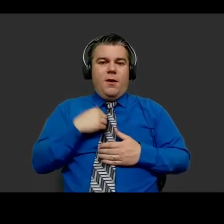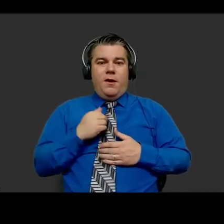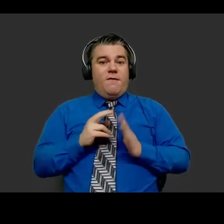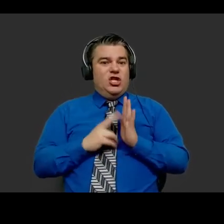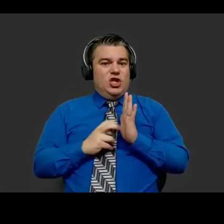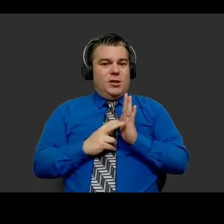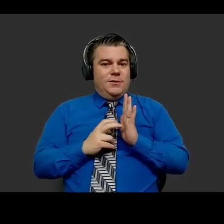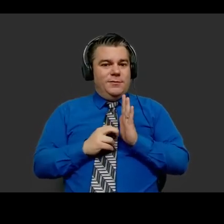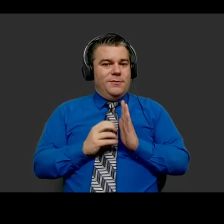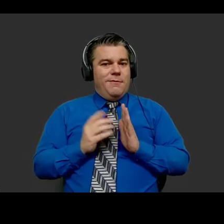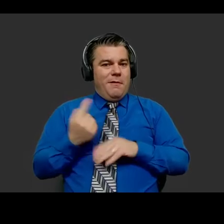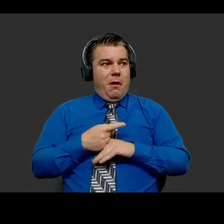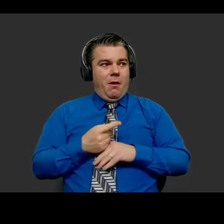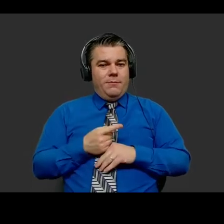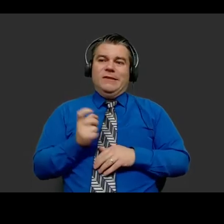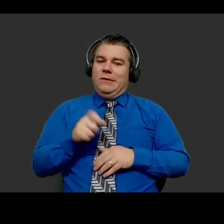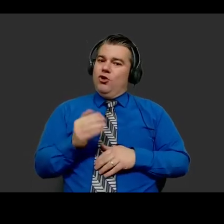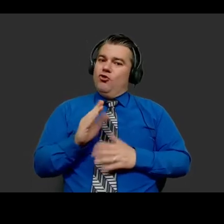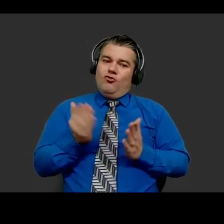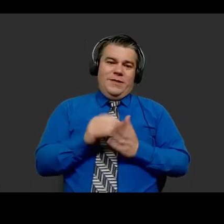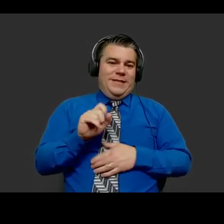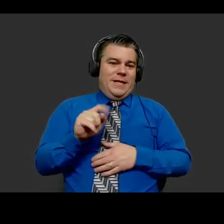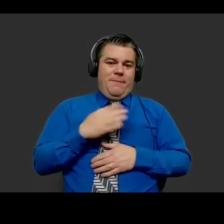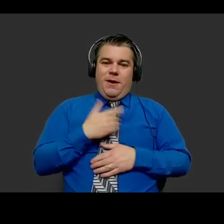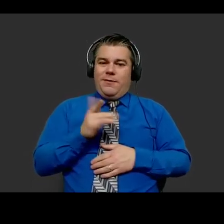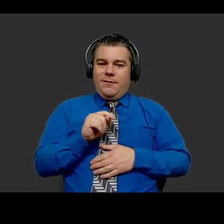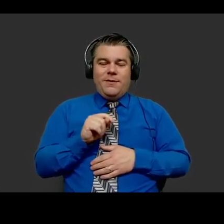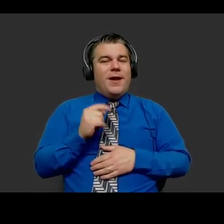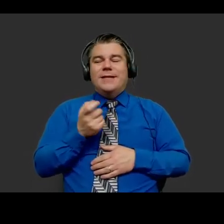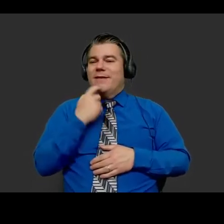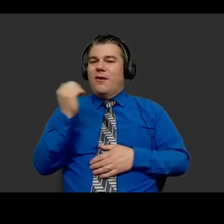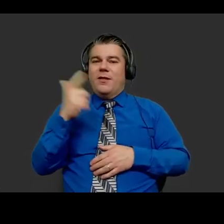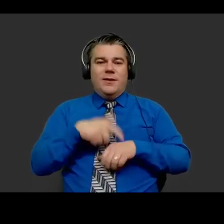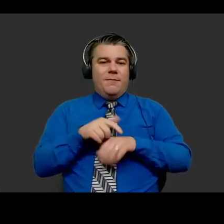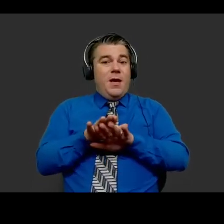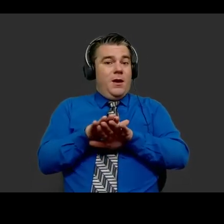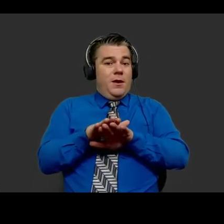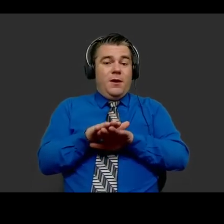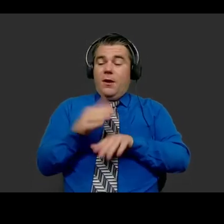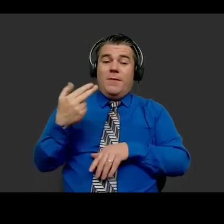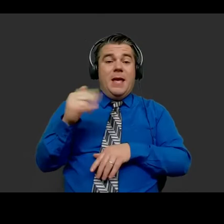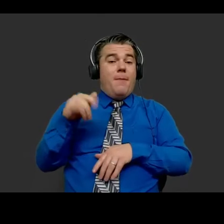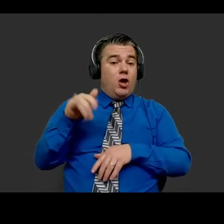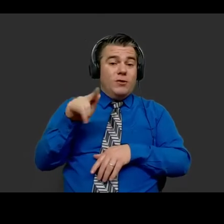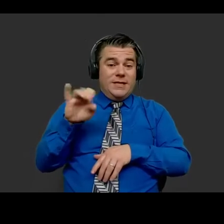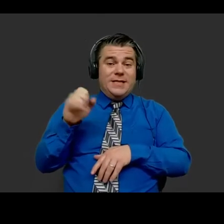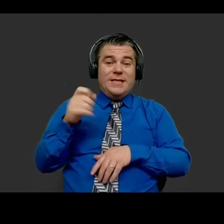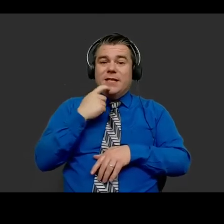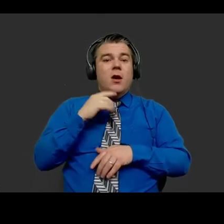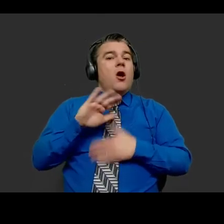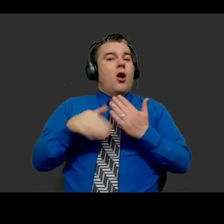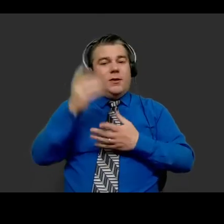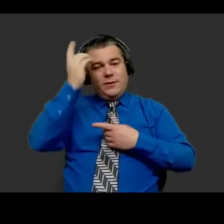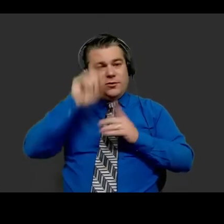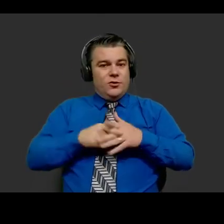need to reset my gut, because we've got, like I say it all the time, Hippocrates said, all disease begins in the gut.